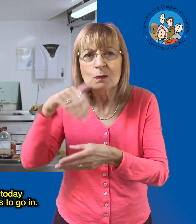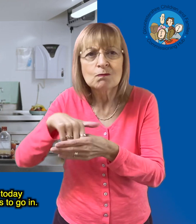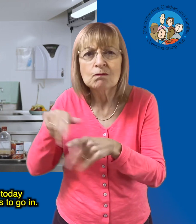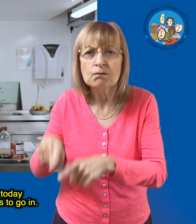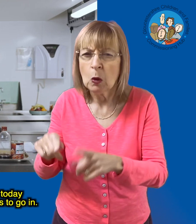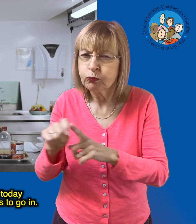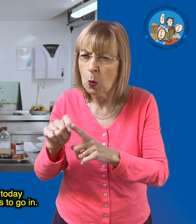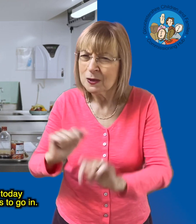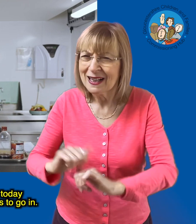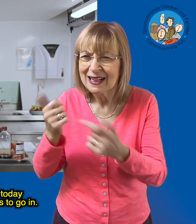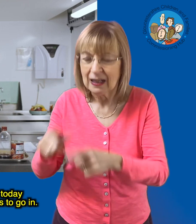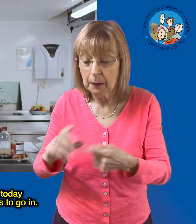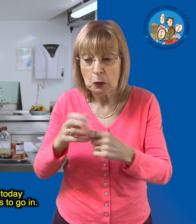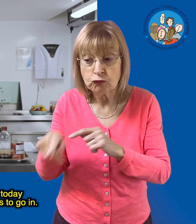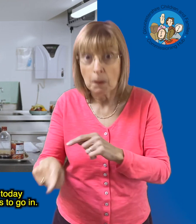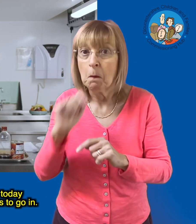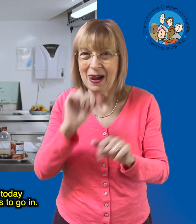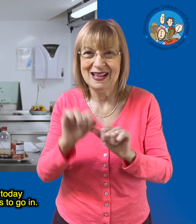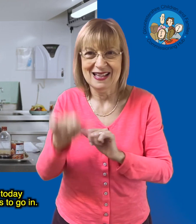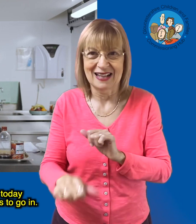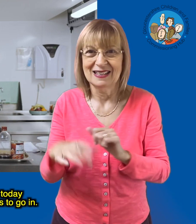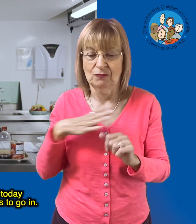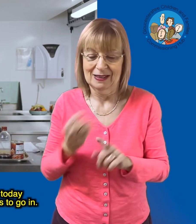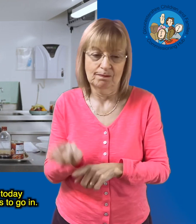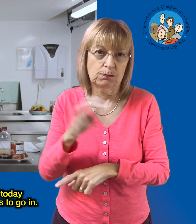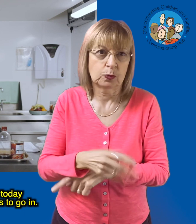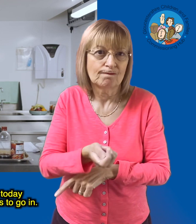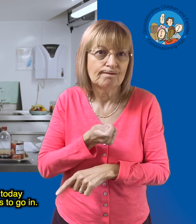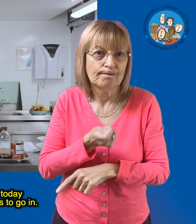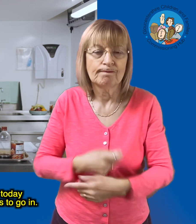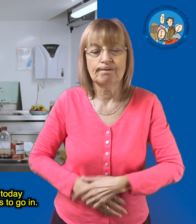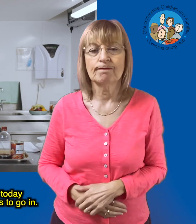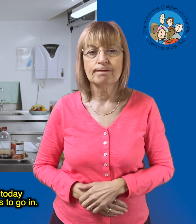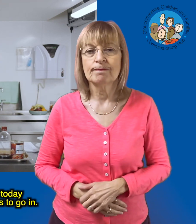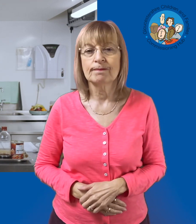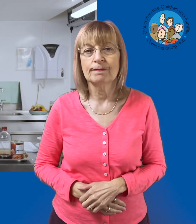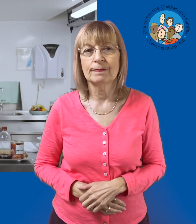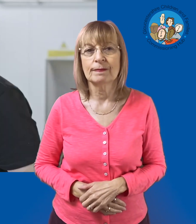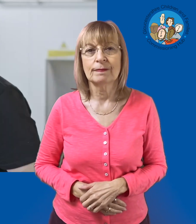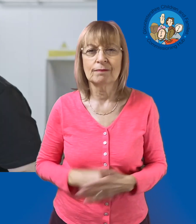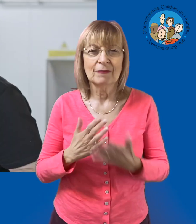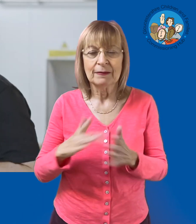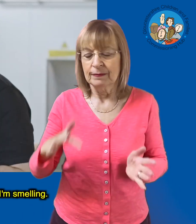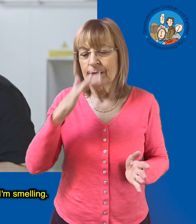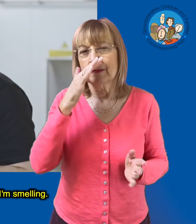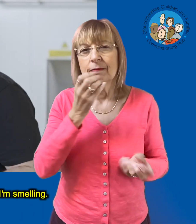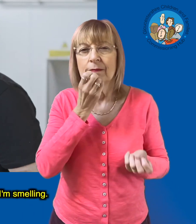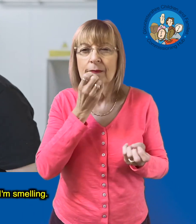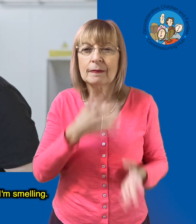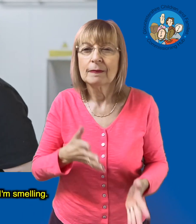protein for today, and obviously my mushrooms are going to be the next ones to go in. It